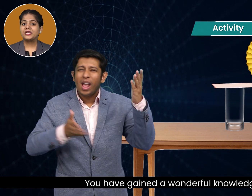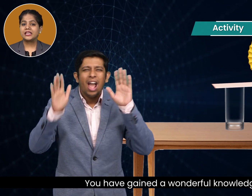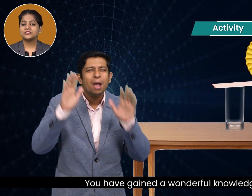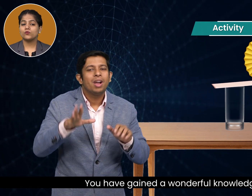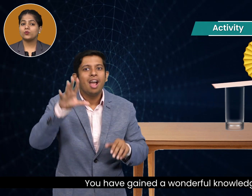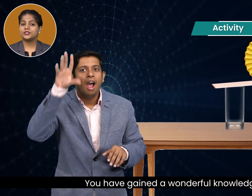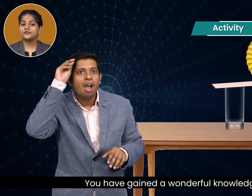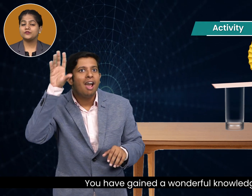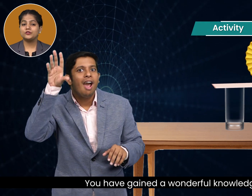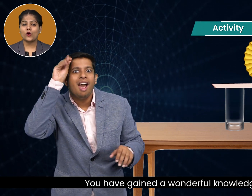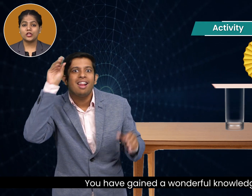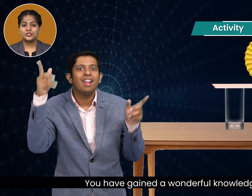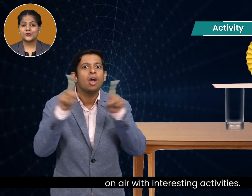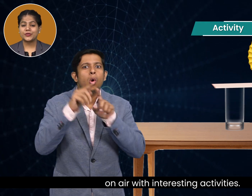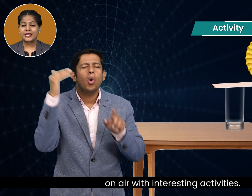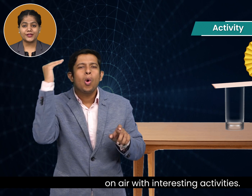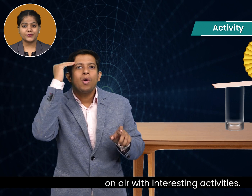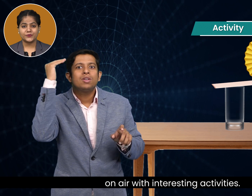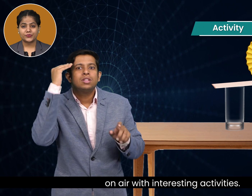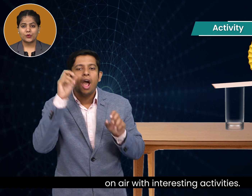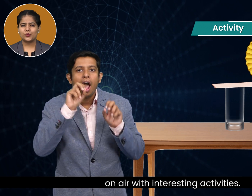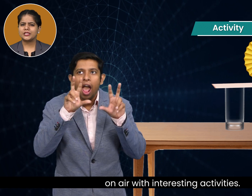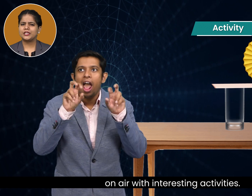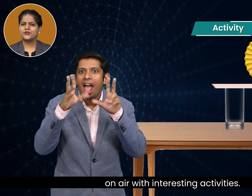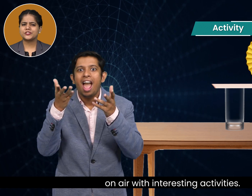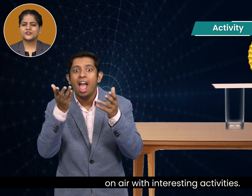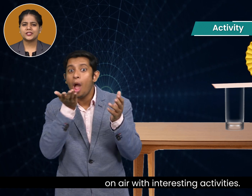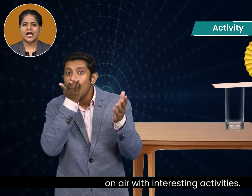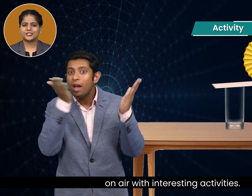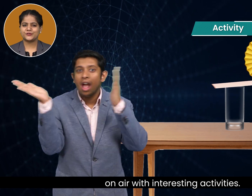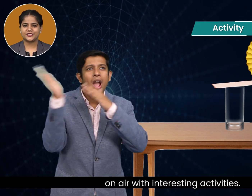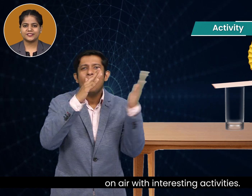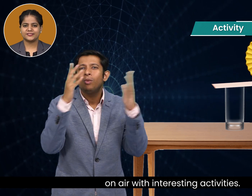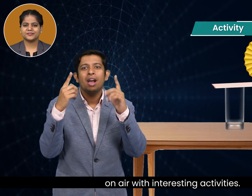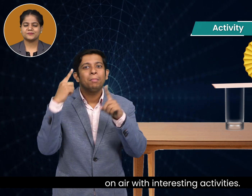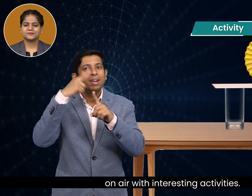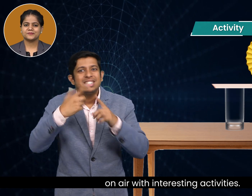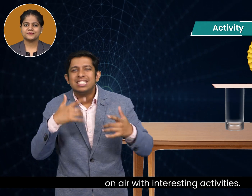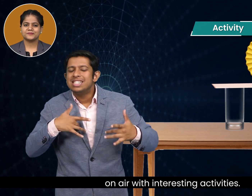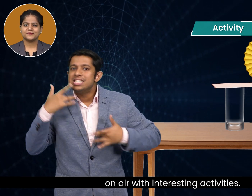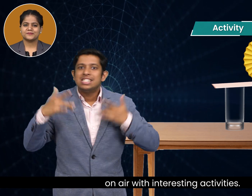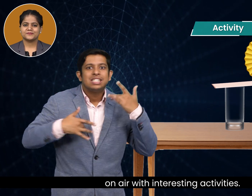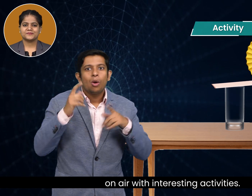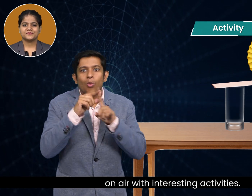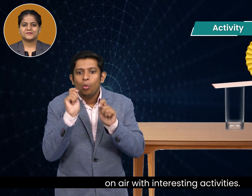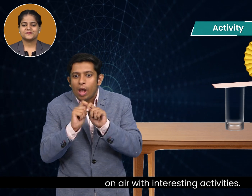You have gained a wonderful knowledge on air with interesting activities.